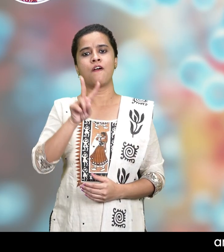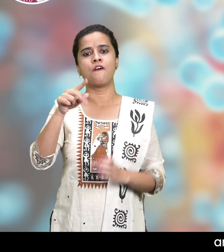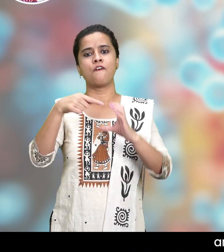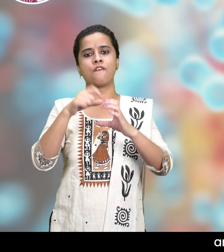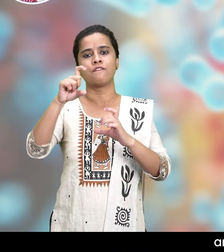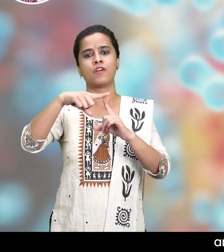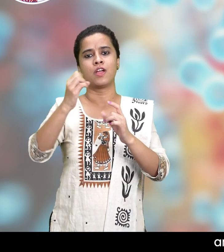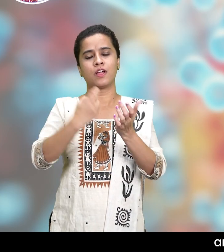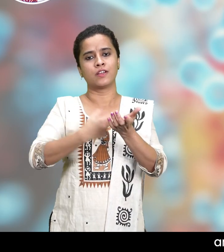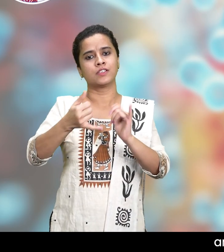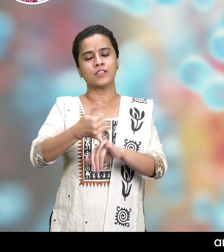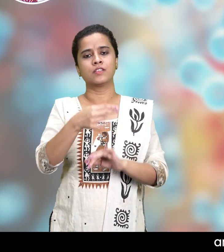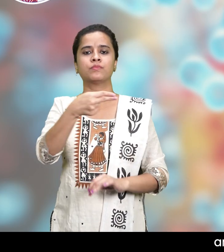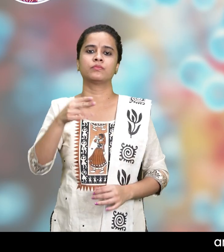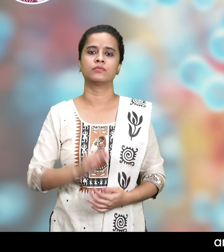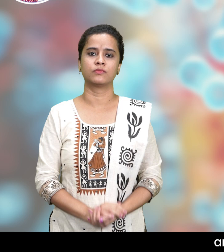vectors.